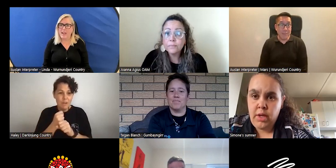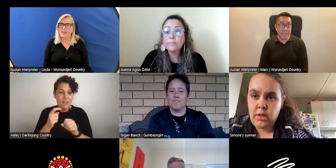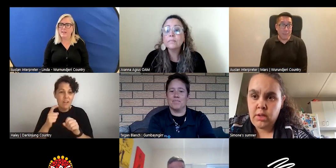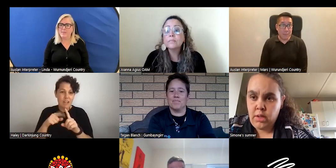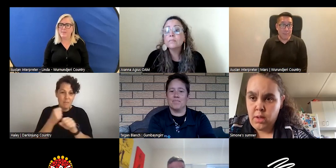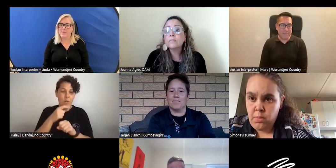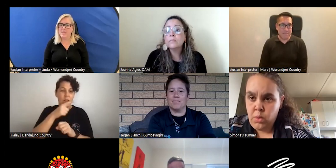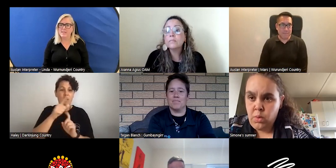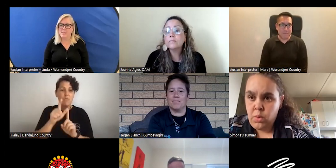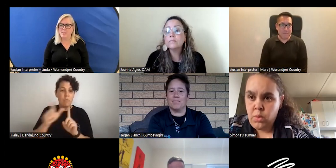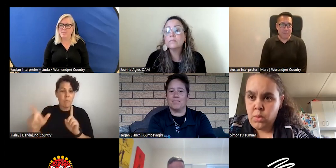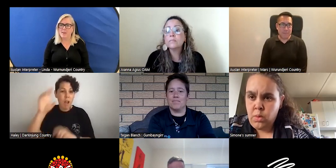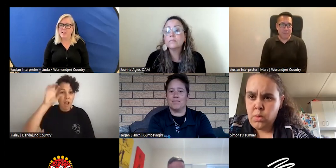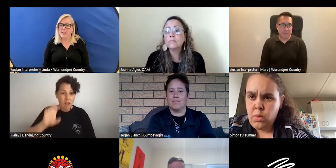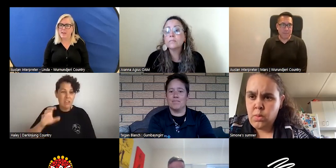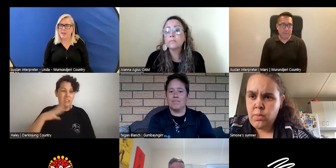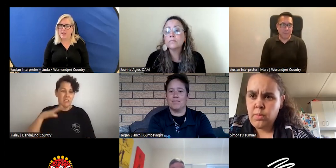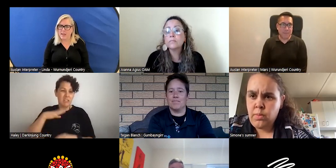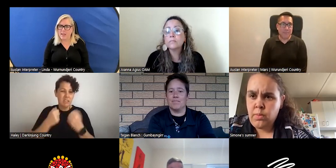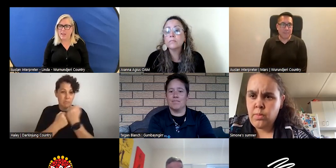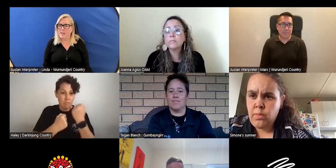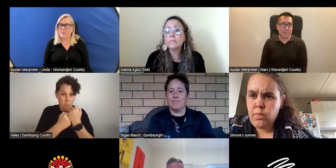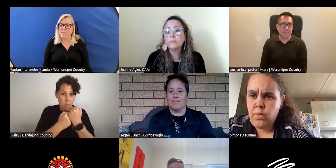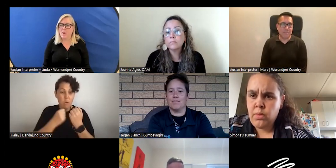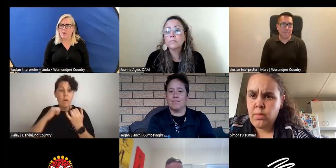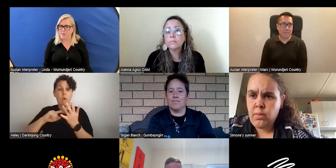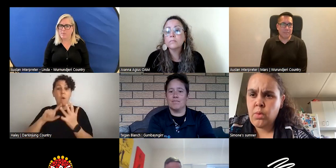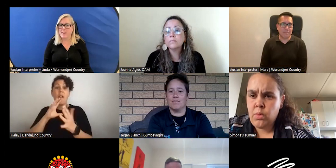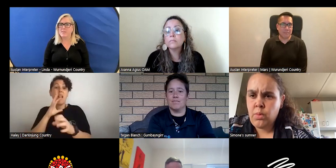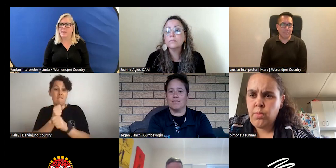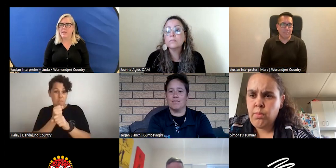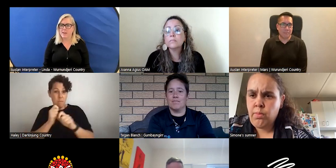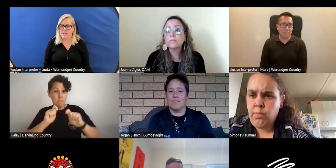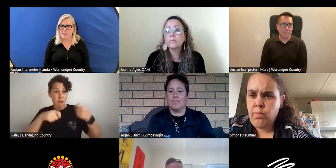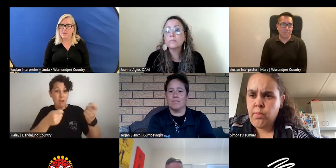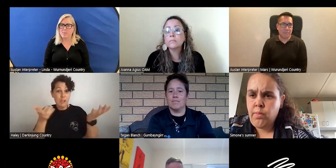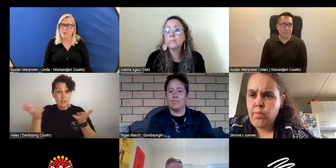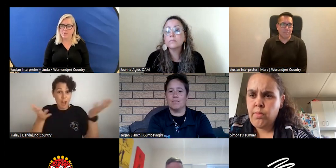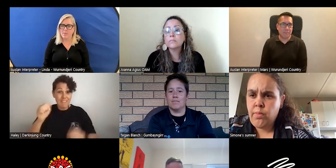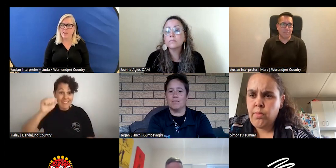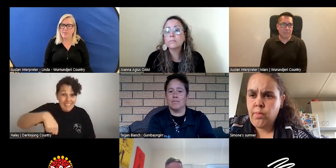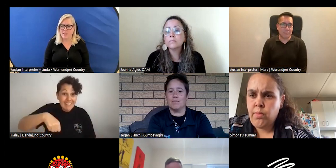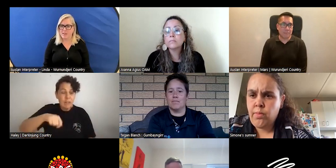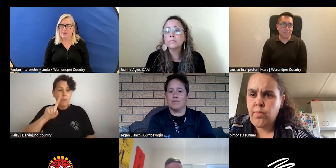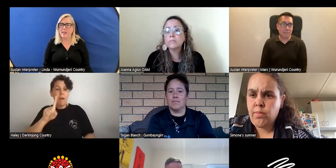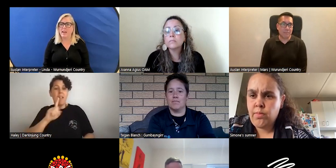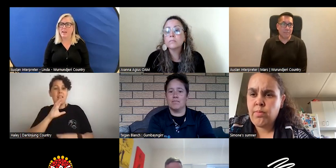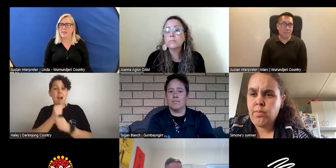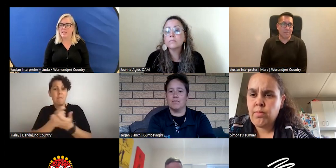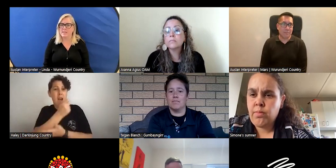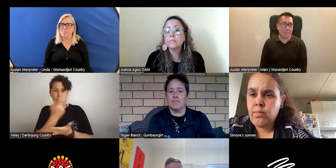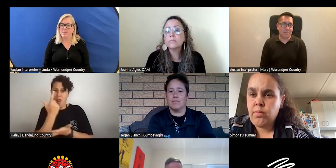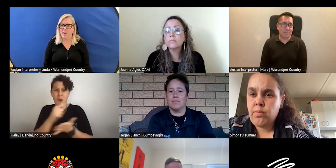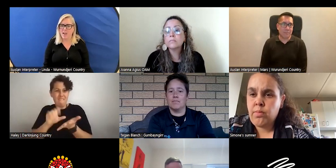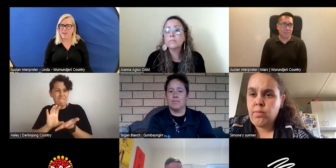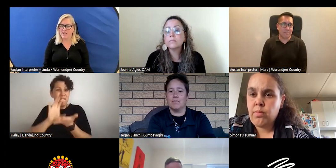Hayley? And for example, in remote regional areas, the support from the government